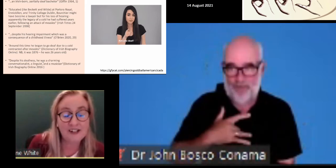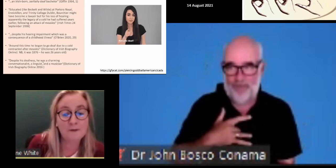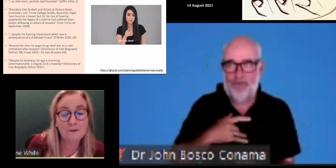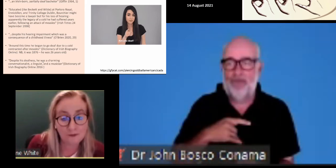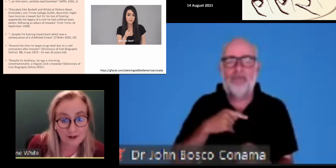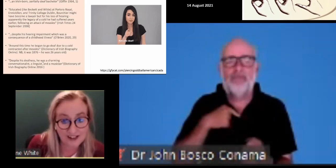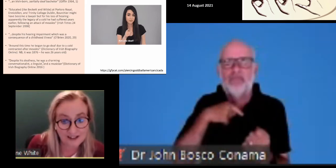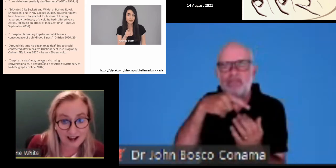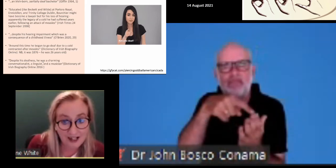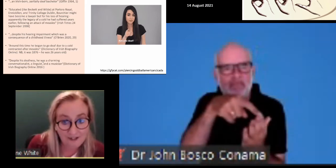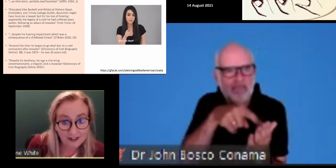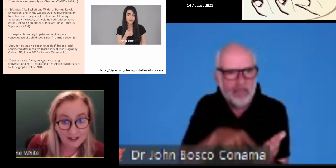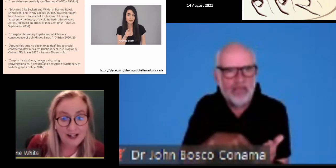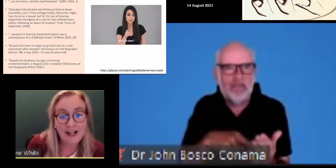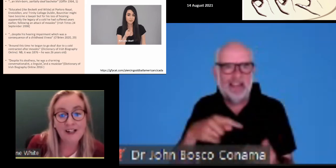is a book about his life. And in